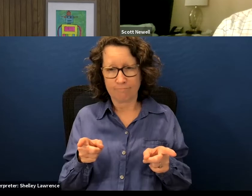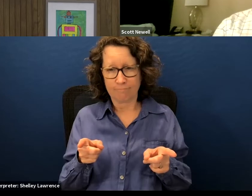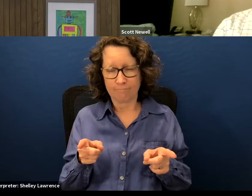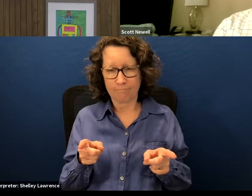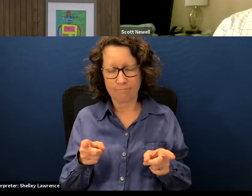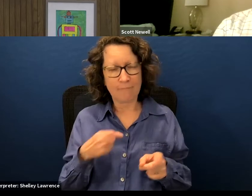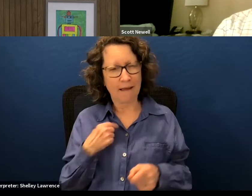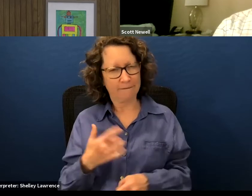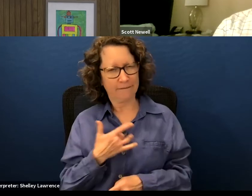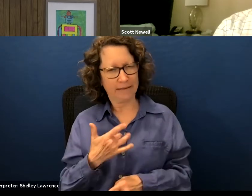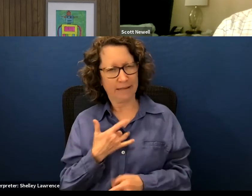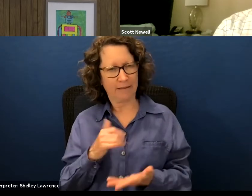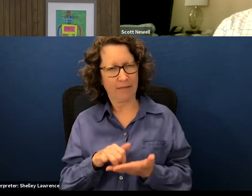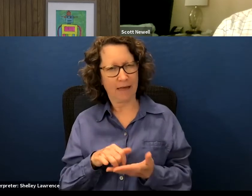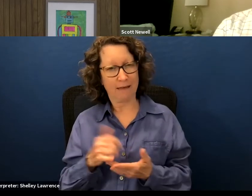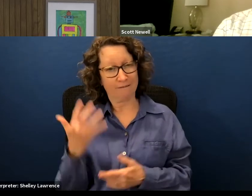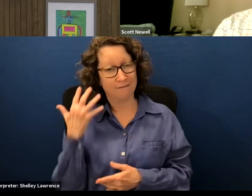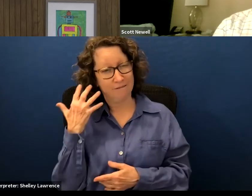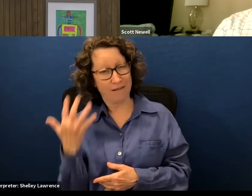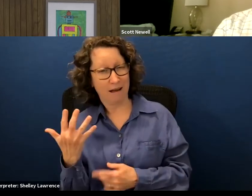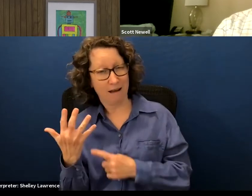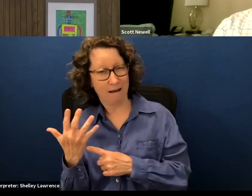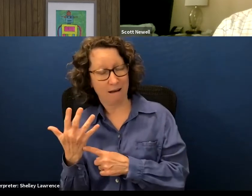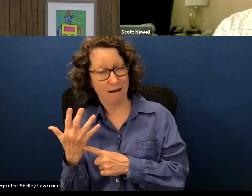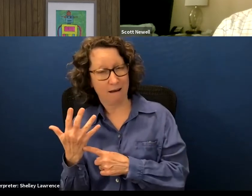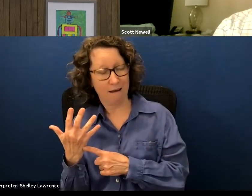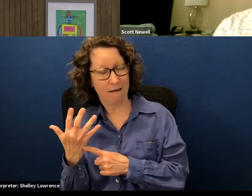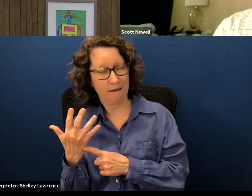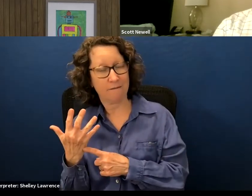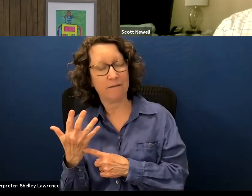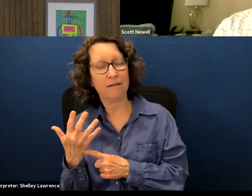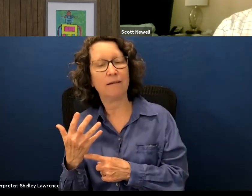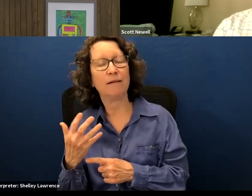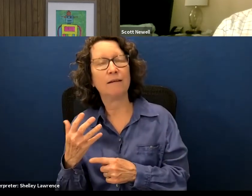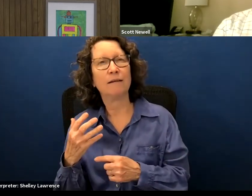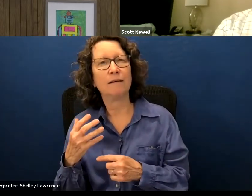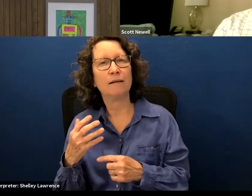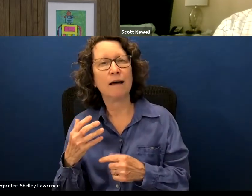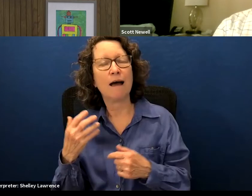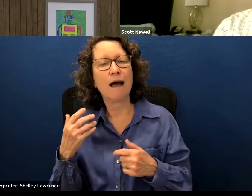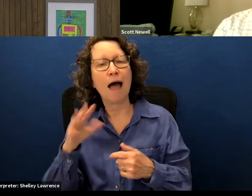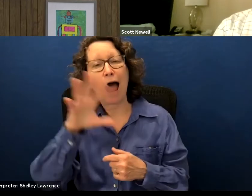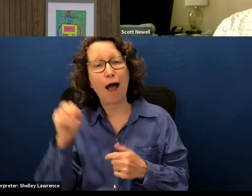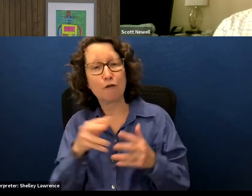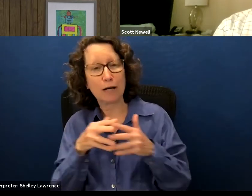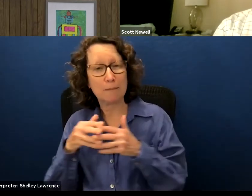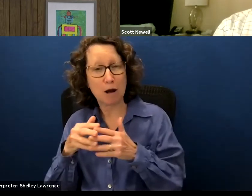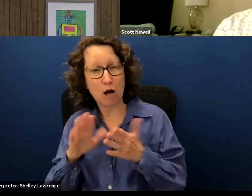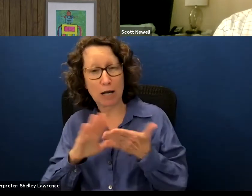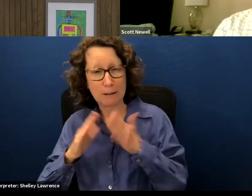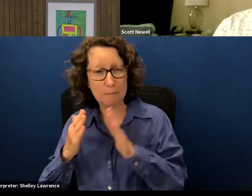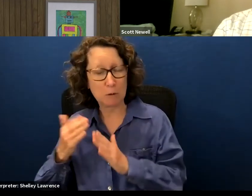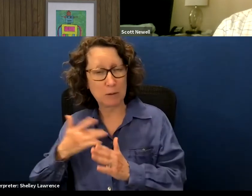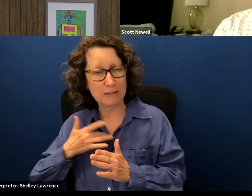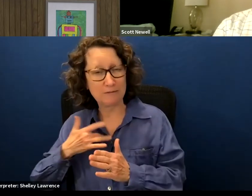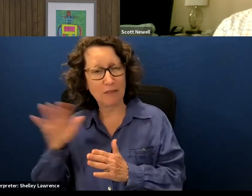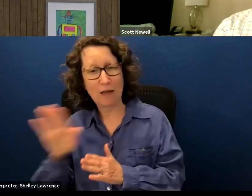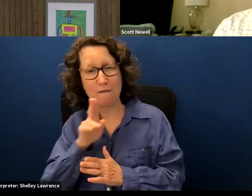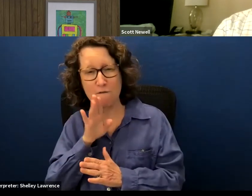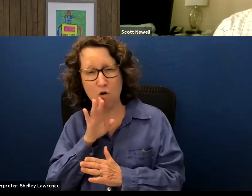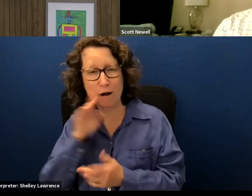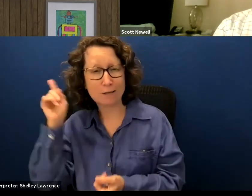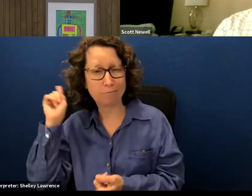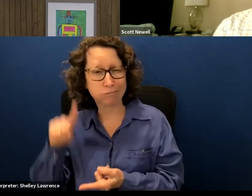I feel that scenario 5 dilutes the voices of the African American community,